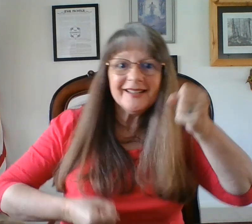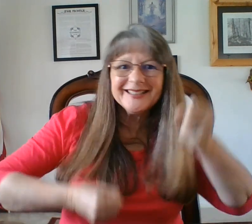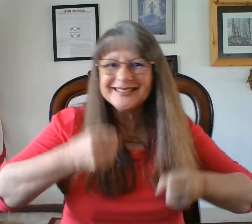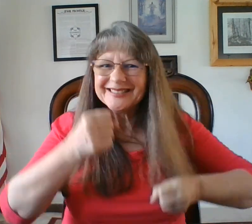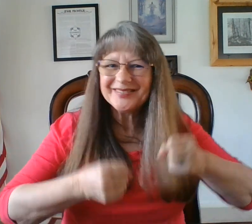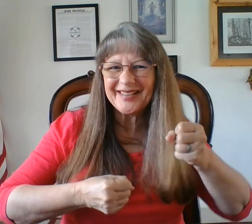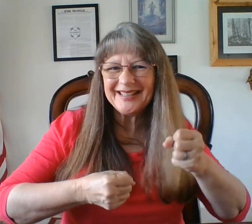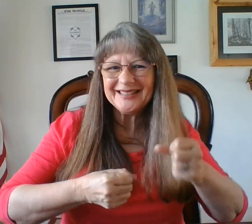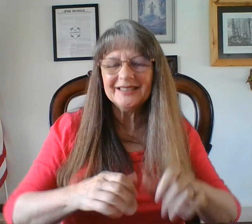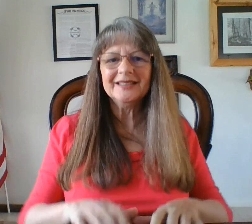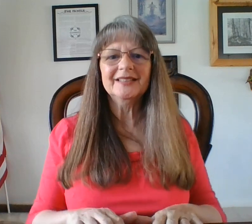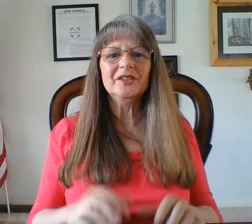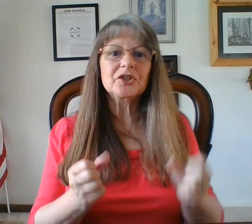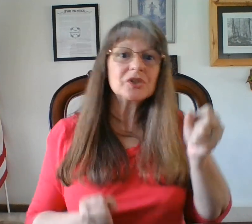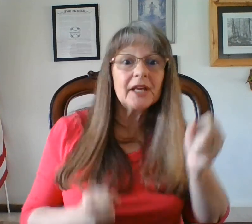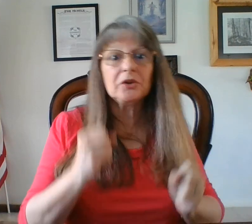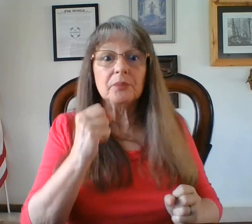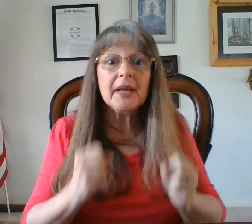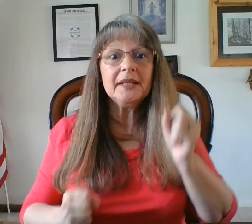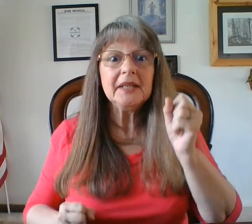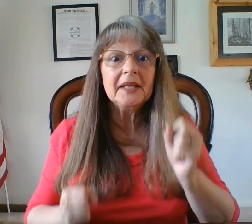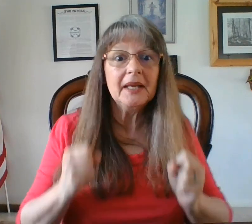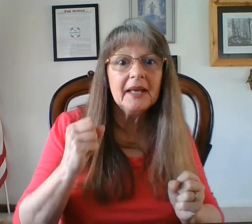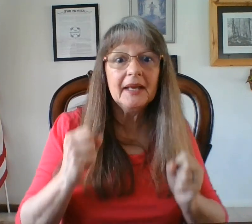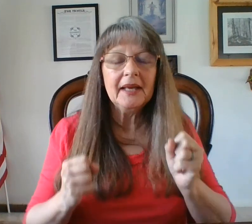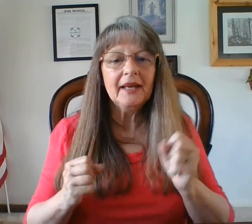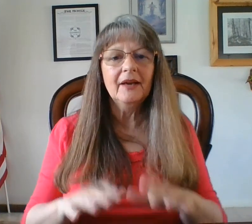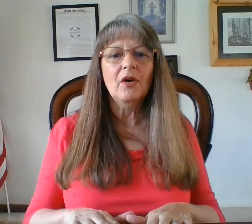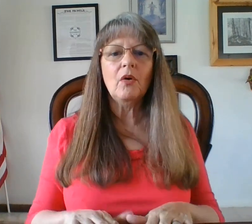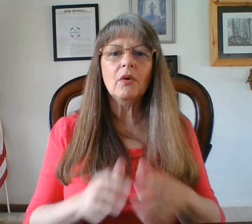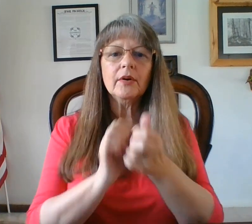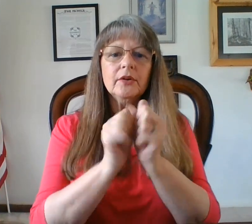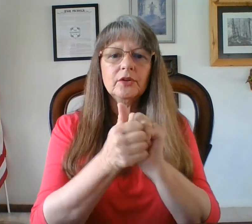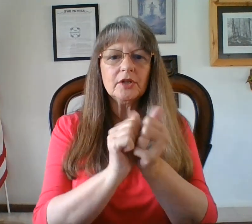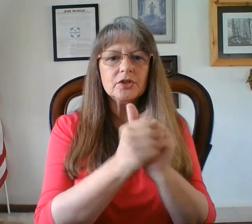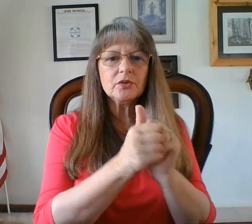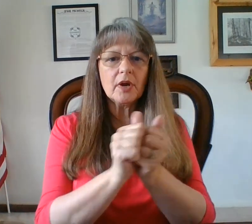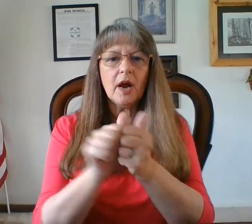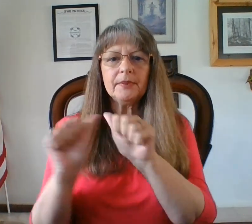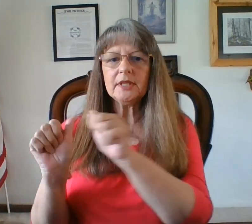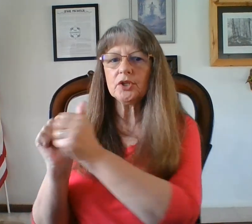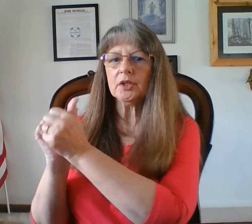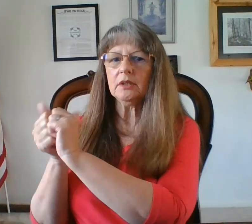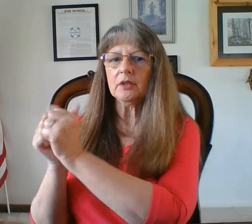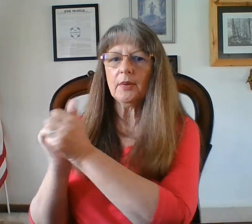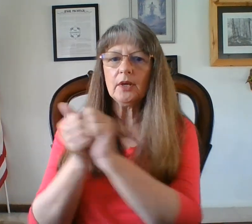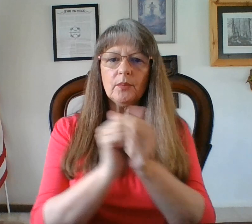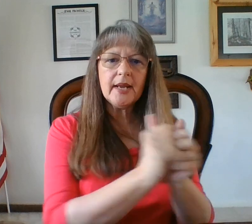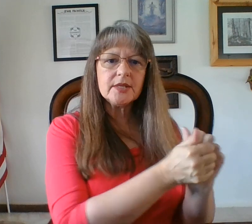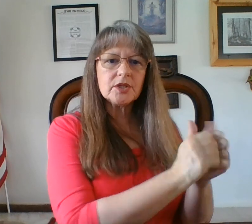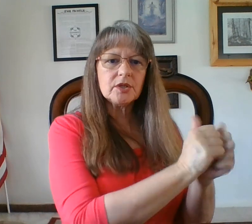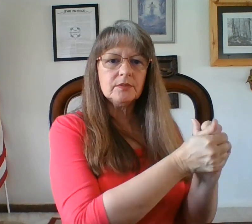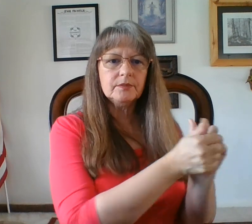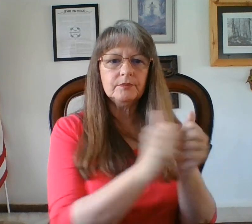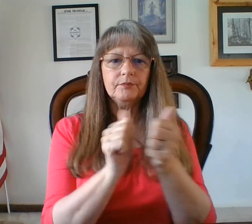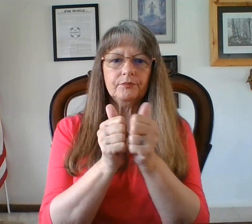run, right? You could just like you're running. Or you could do a competition. They're running a race.